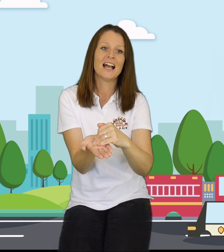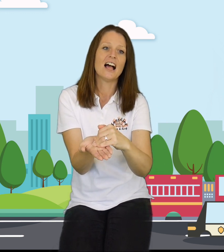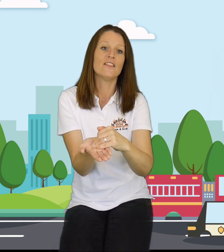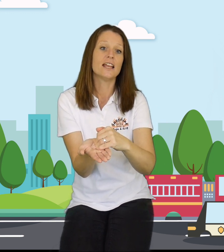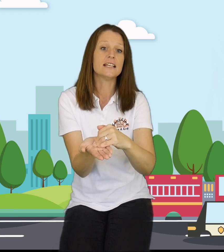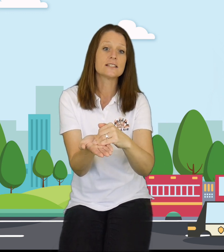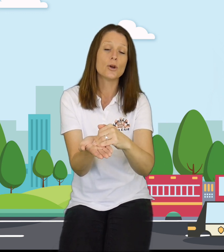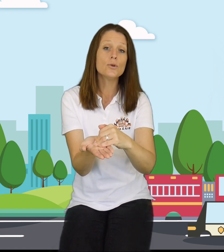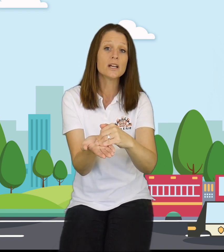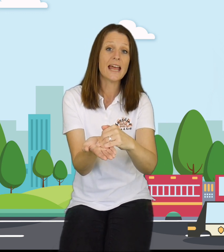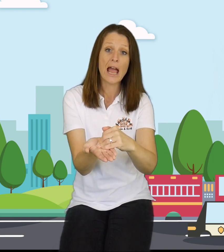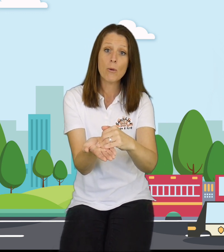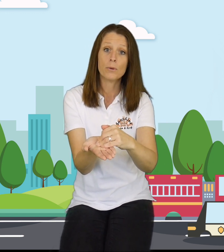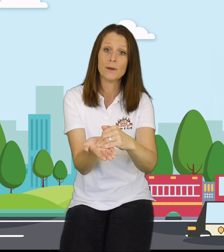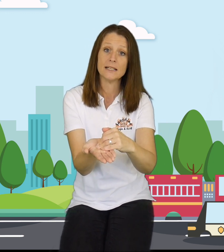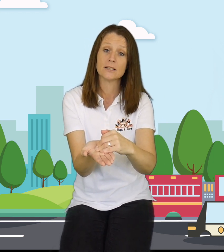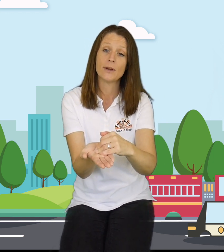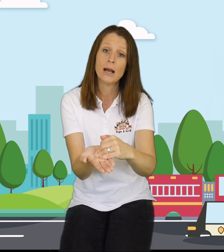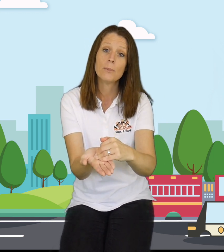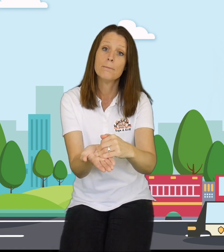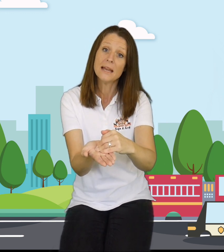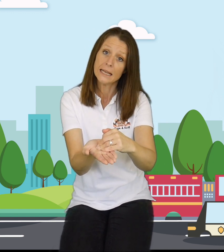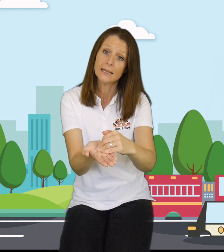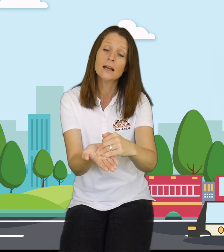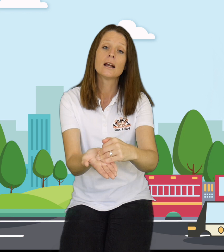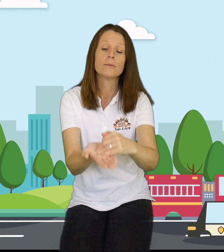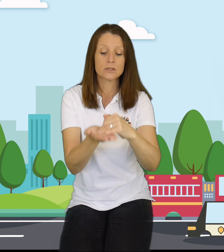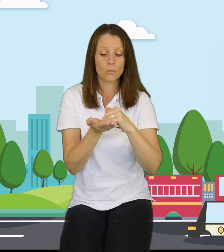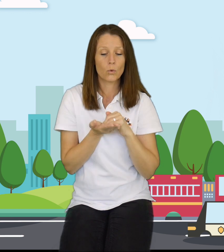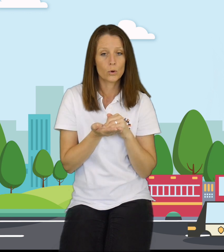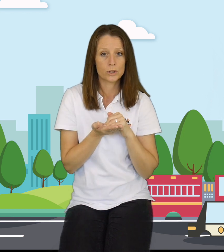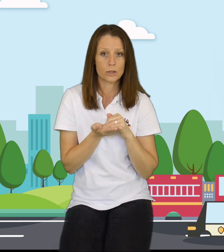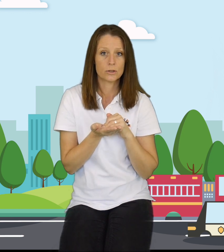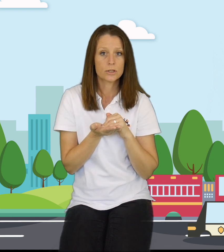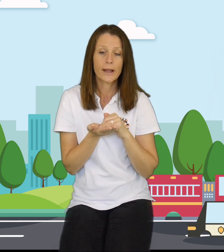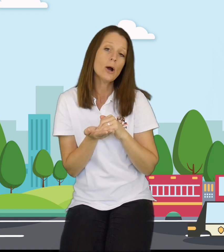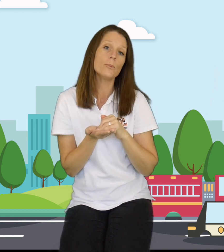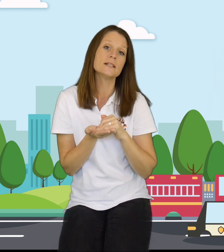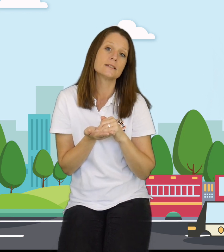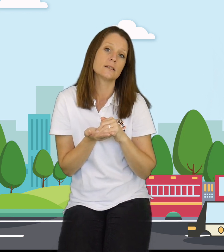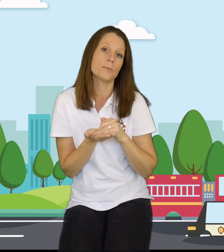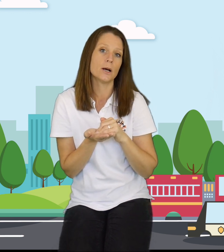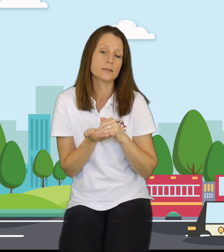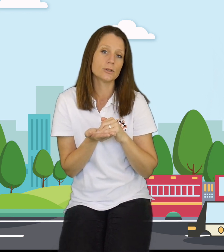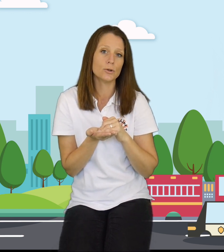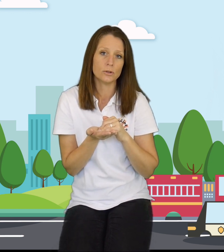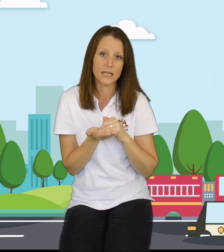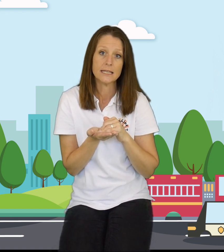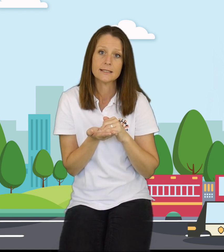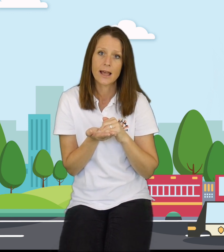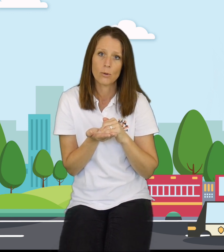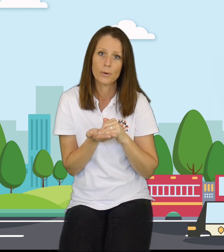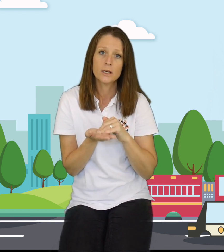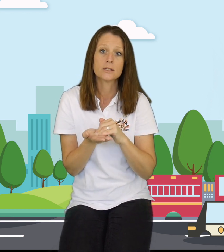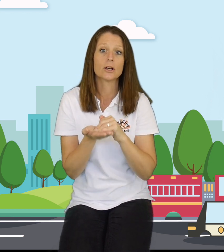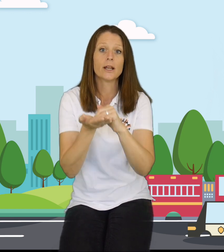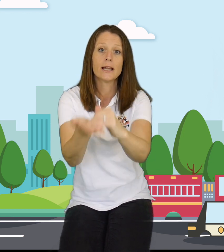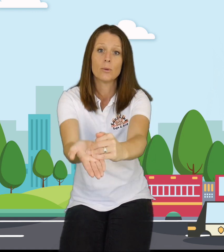And then it's who can help me. So help me comes towards you. So help is to the person who needs help. So can I help